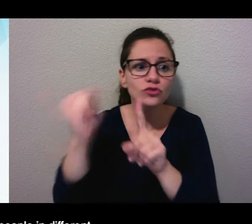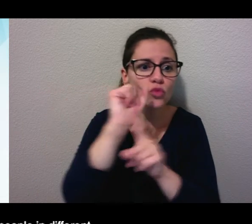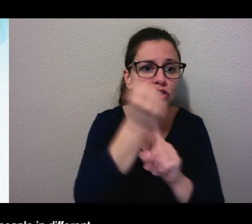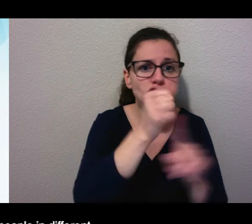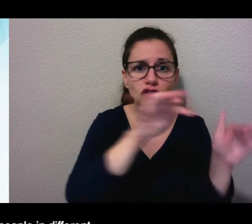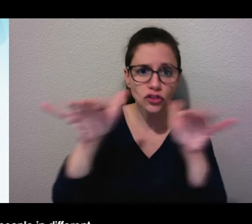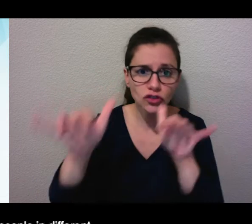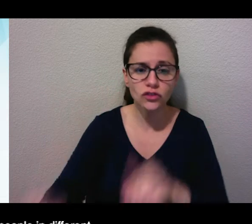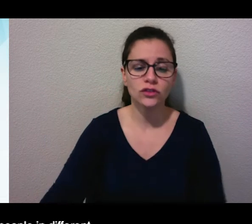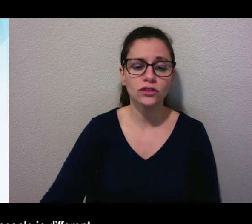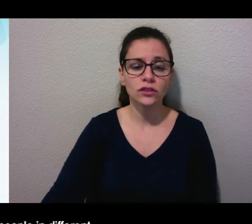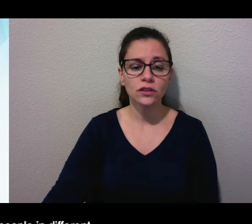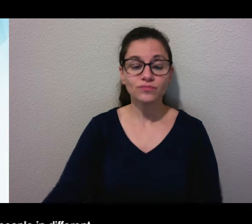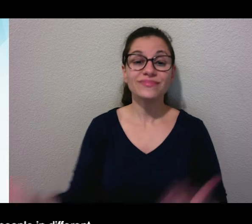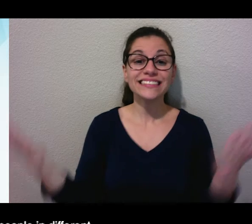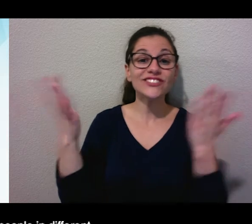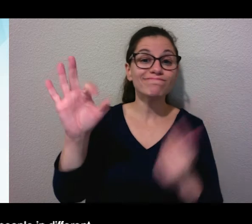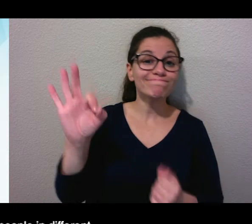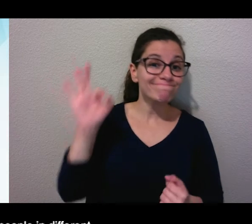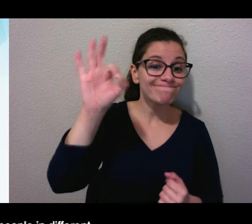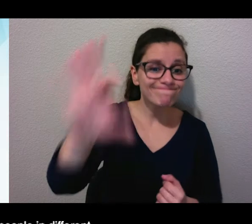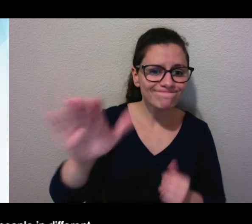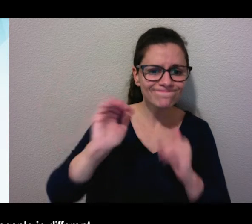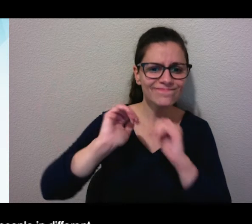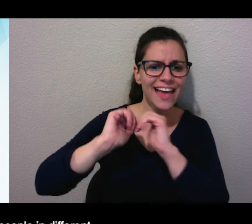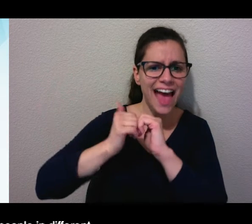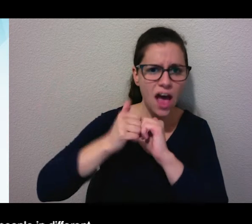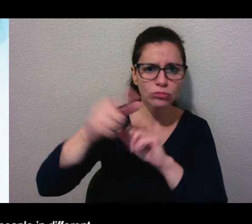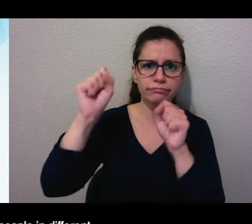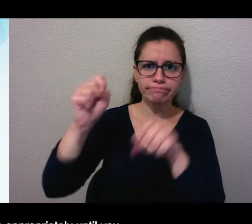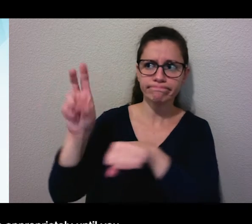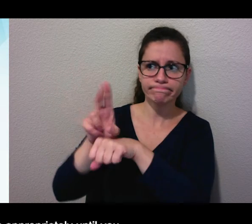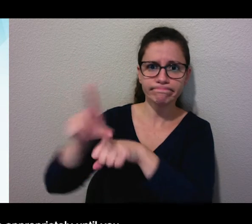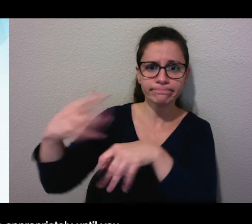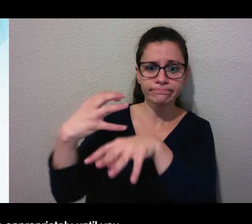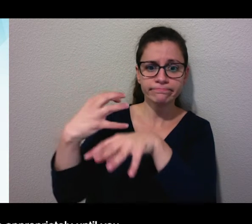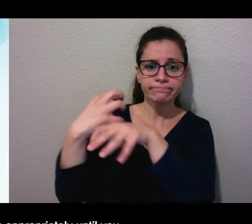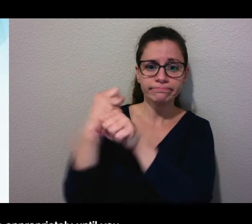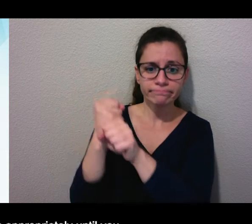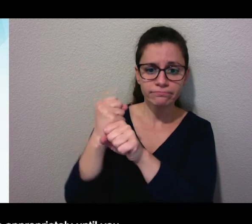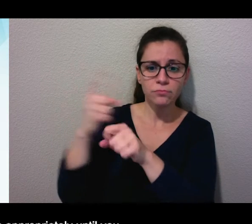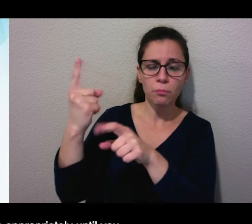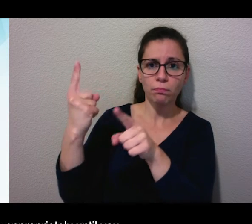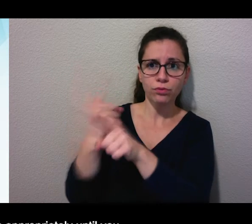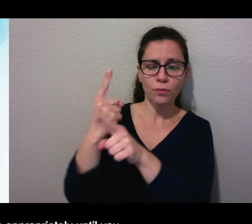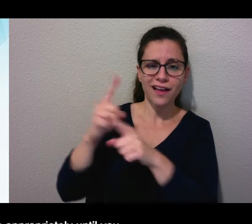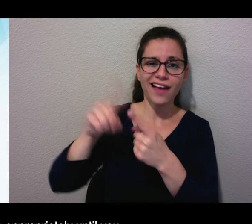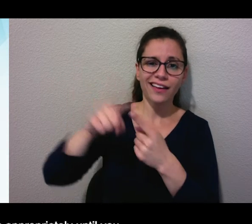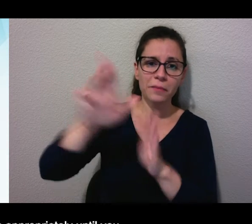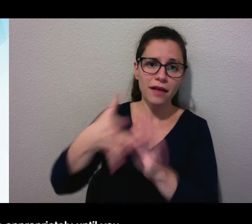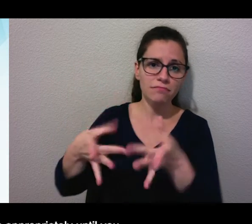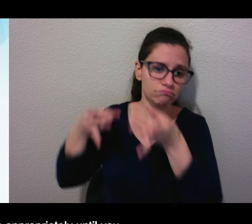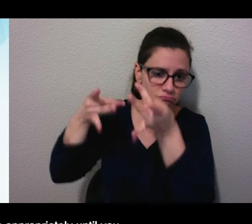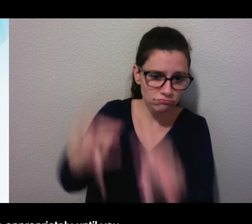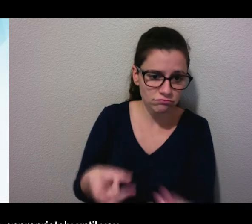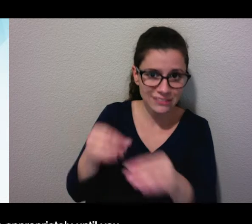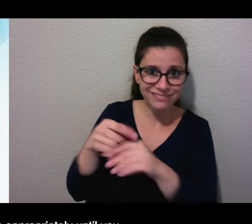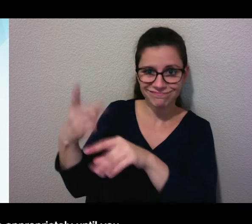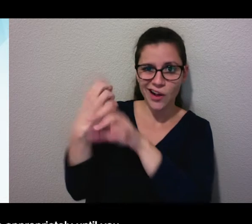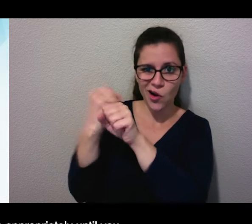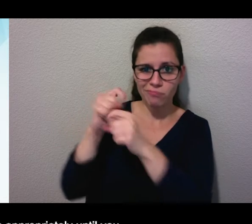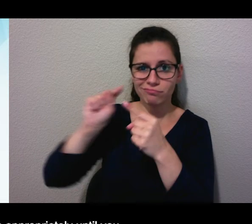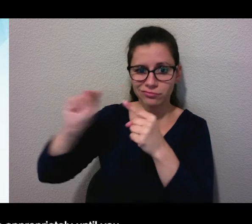things for different people in different settings. So here's some tips on how you can use acronyms